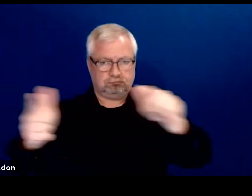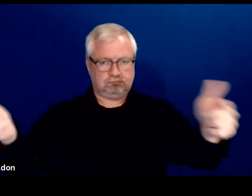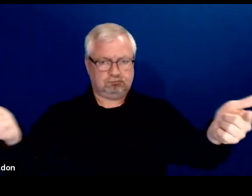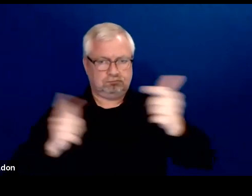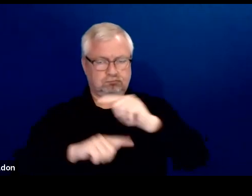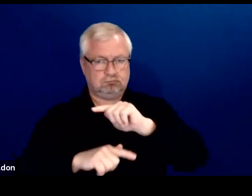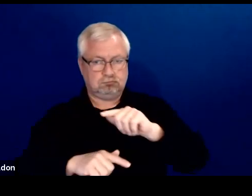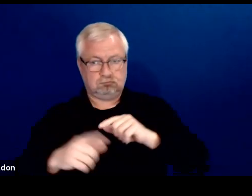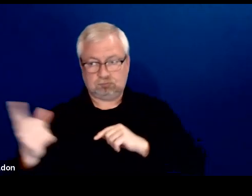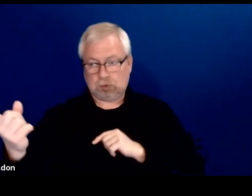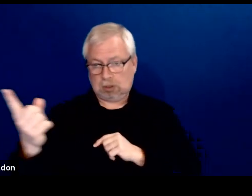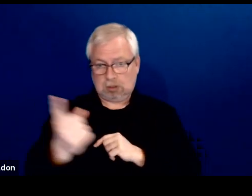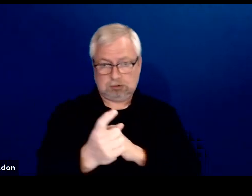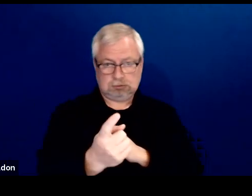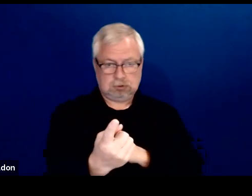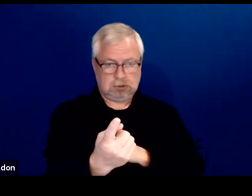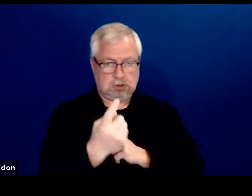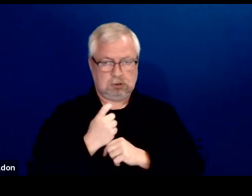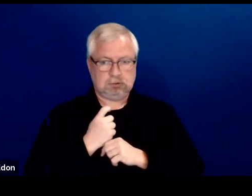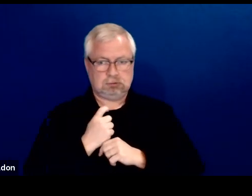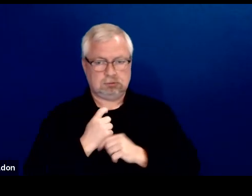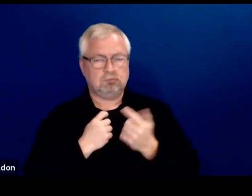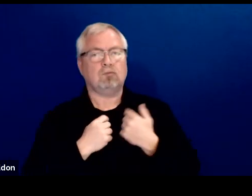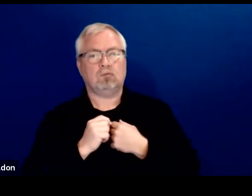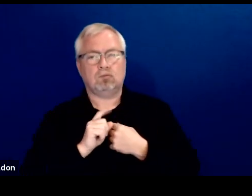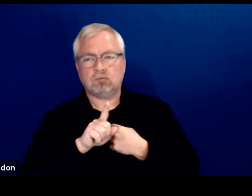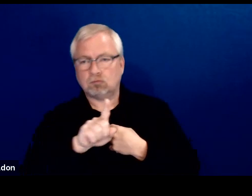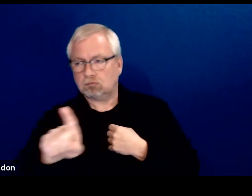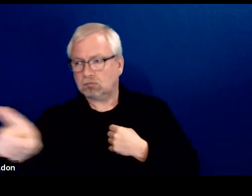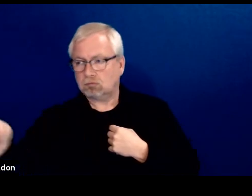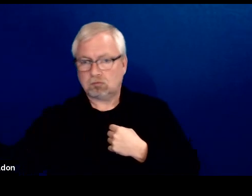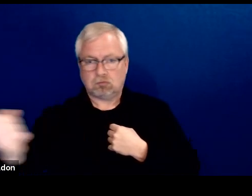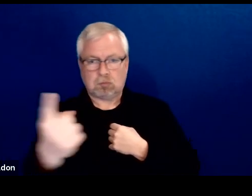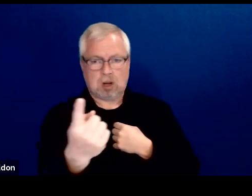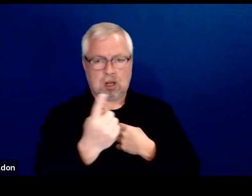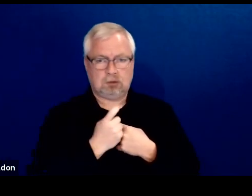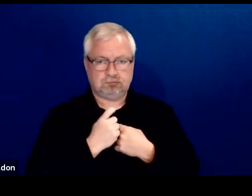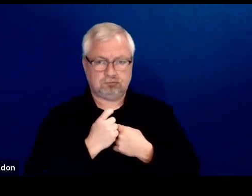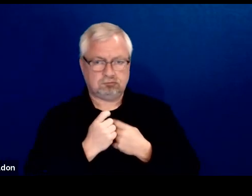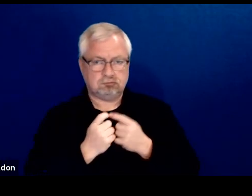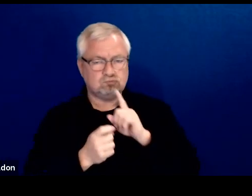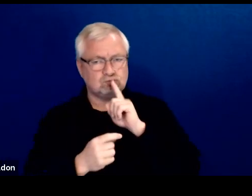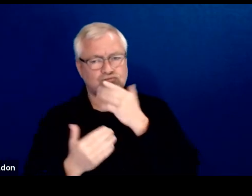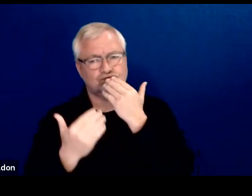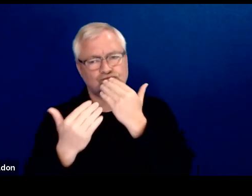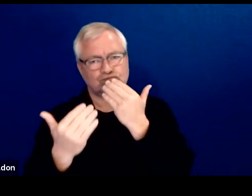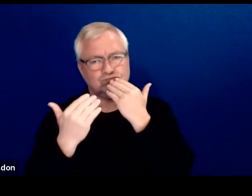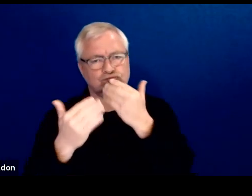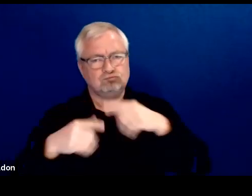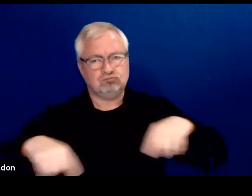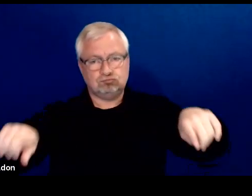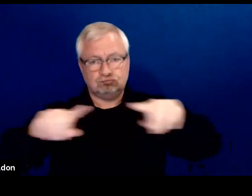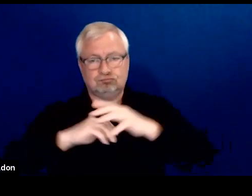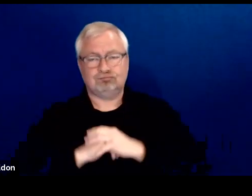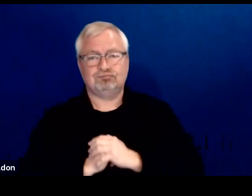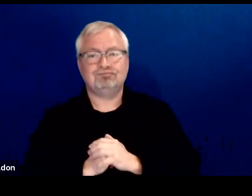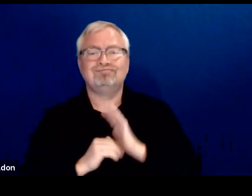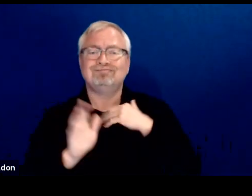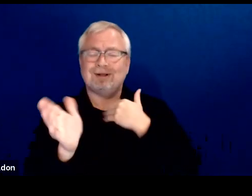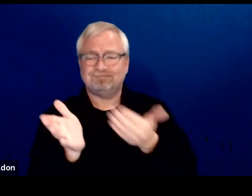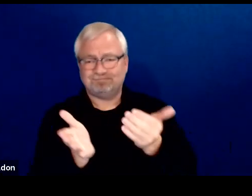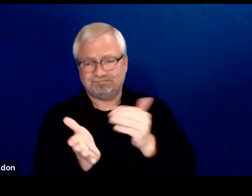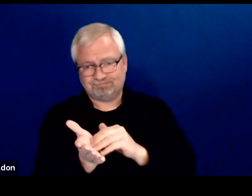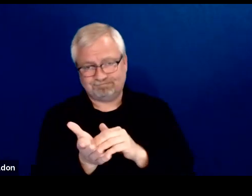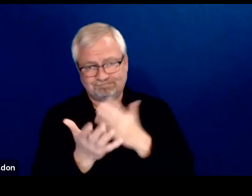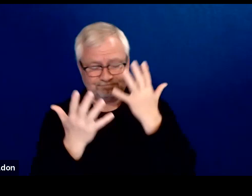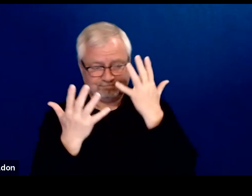get information out, I'm deeply grateful for. Once again, we are sad to report we have 5 more COVID-19 related deaths, bringing